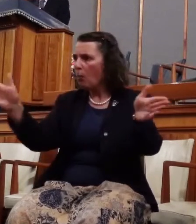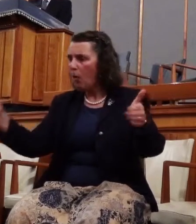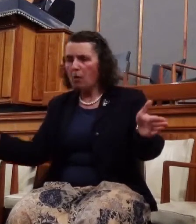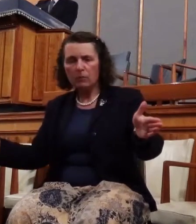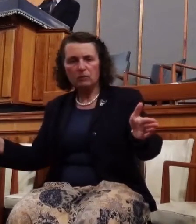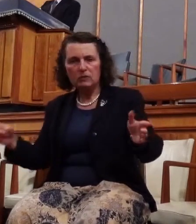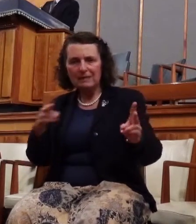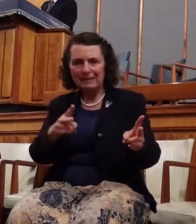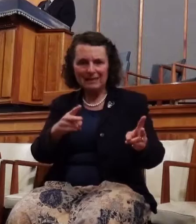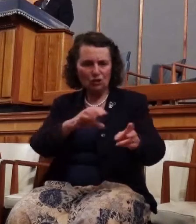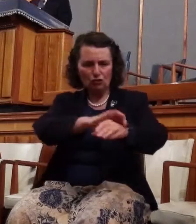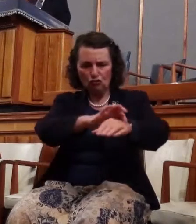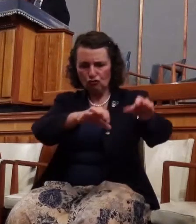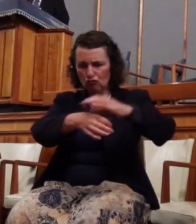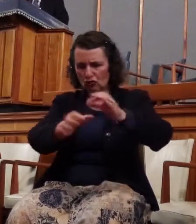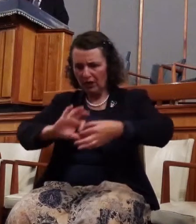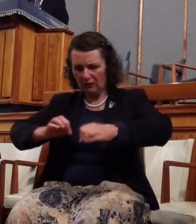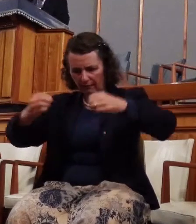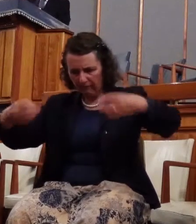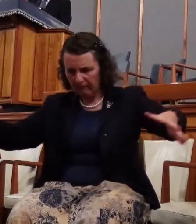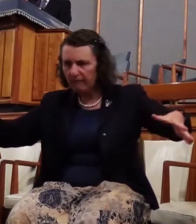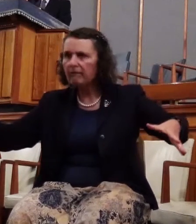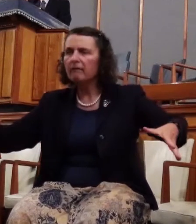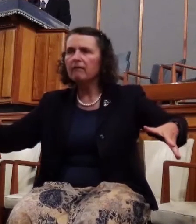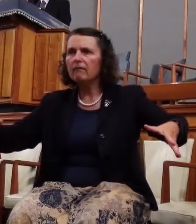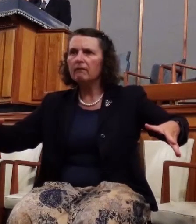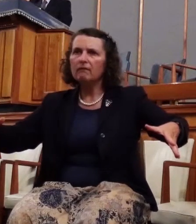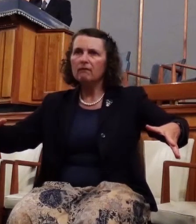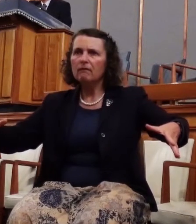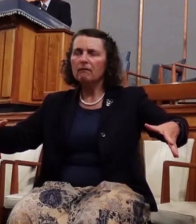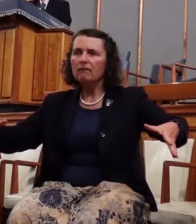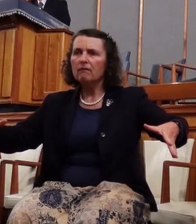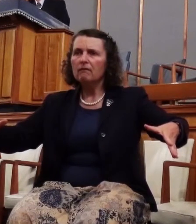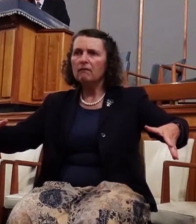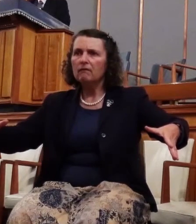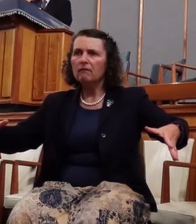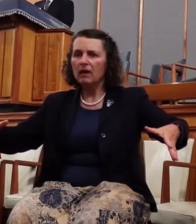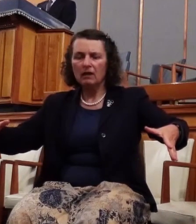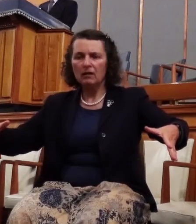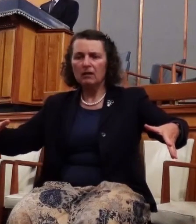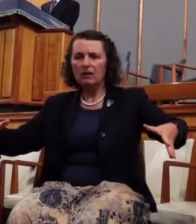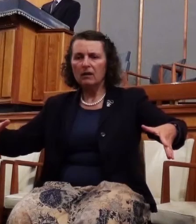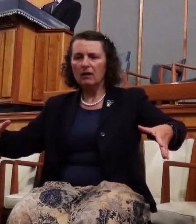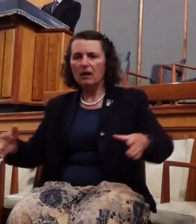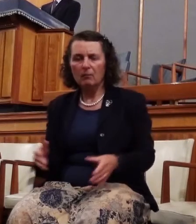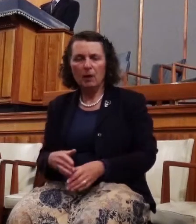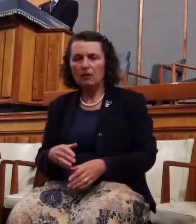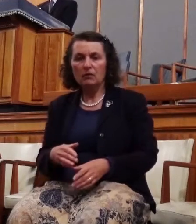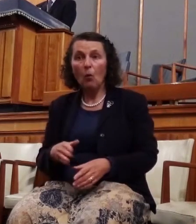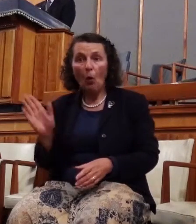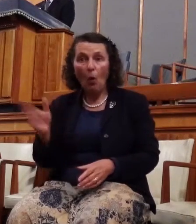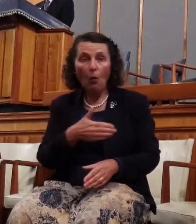were released, and the prisoners, but another miracle, the prisoners are there, instead